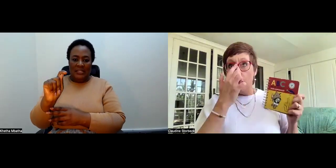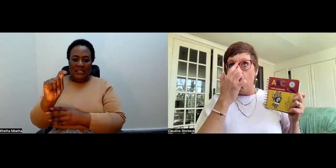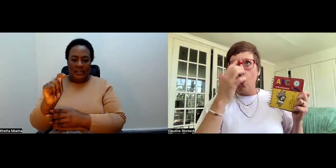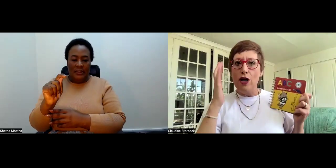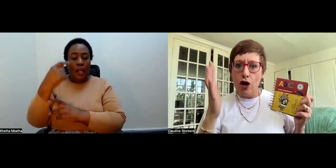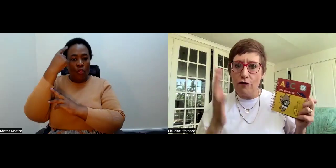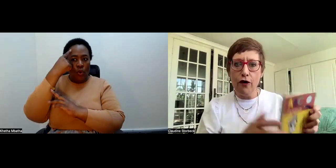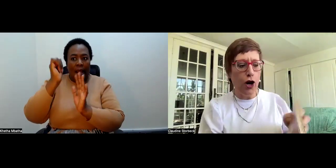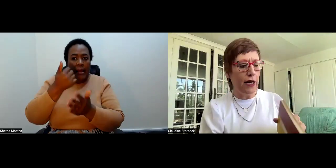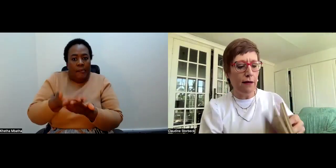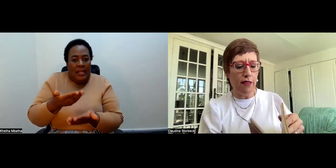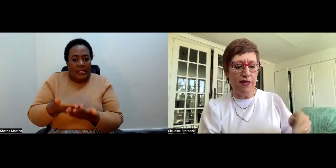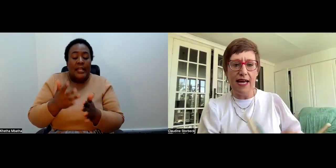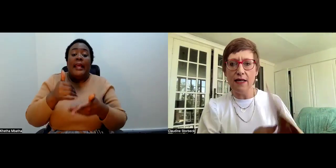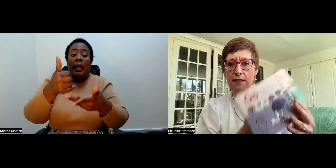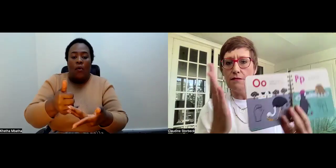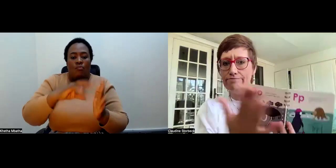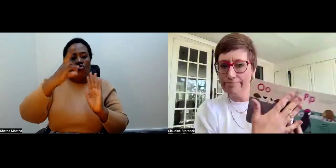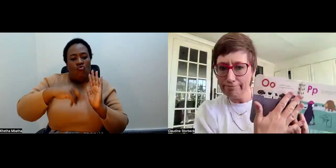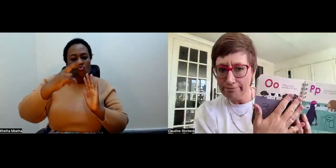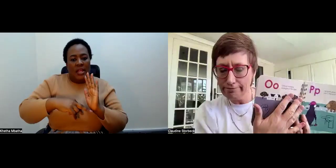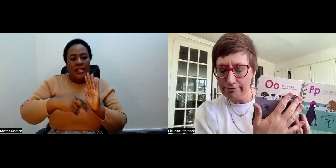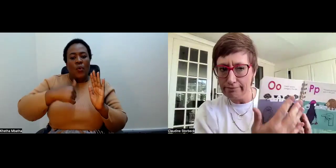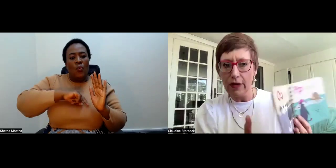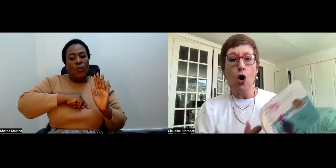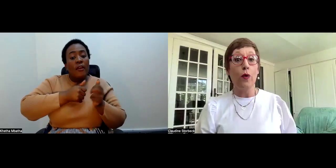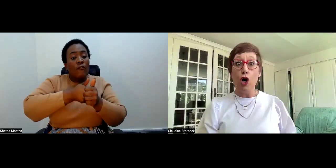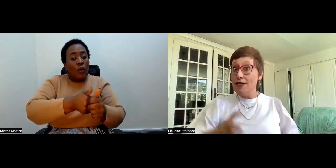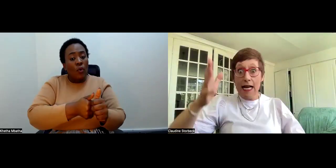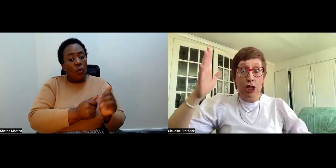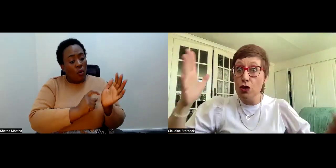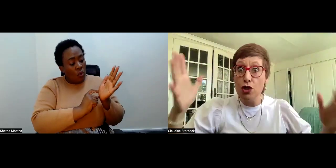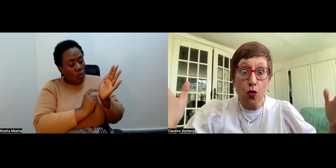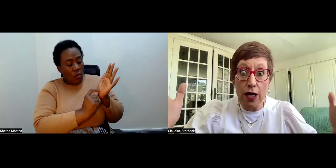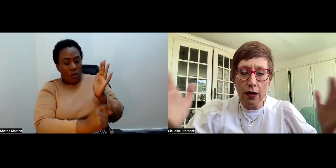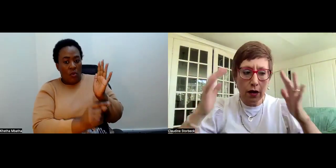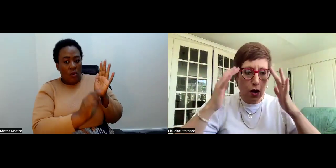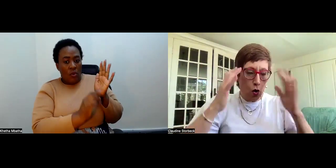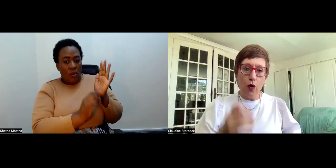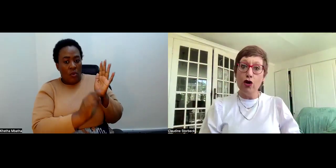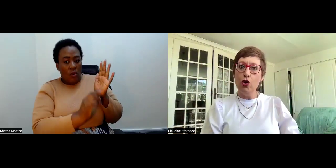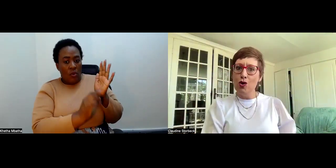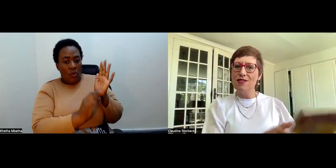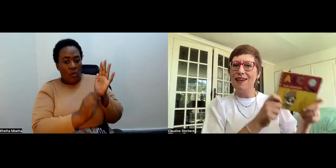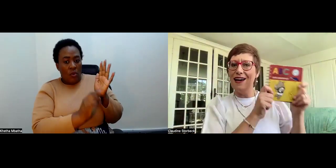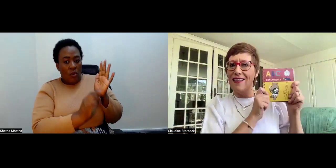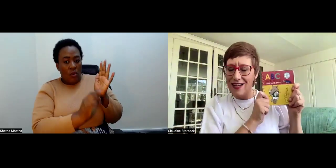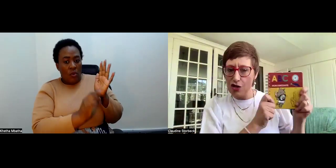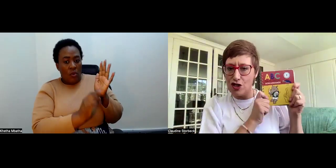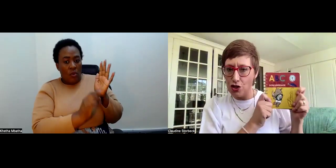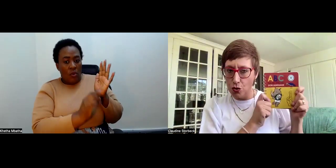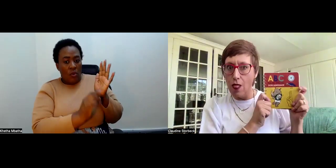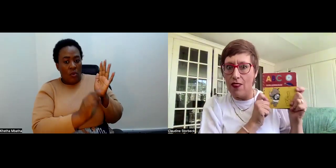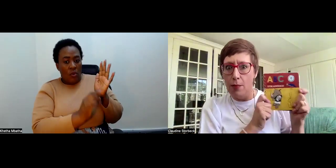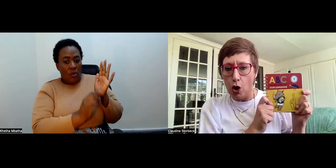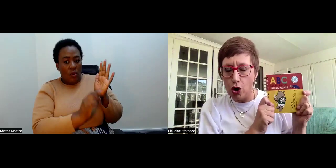So we're not following the text. We're not telling you a story. We're using the